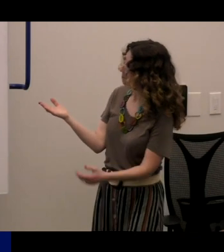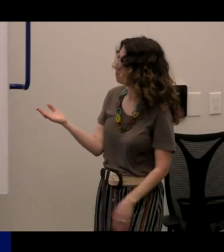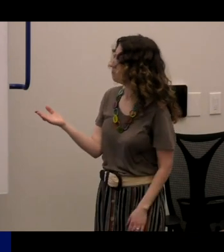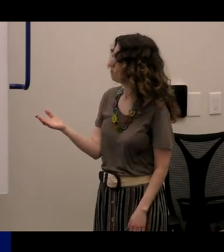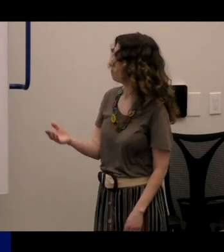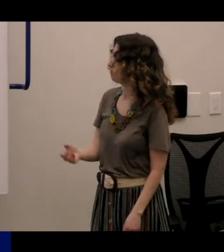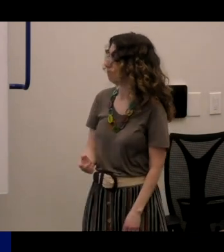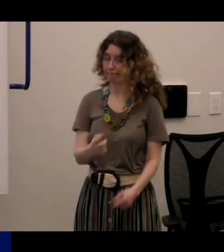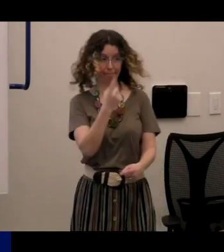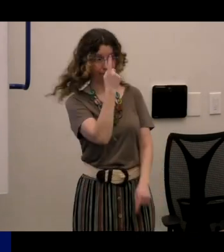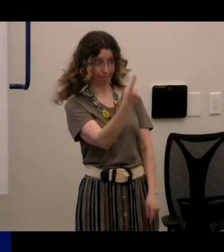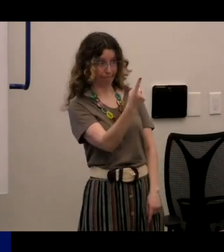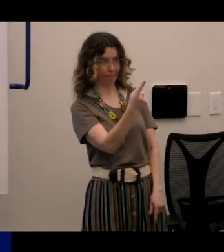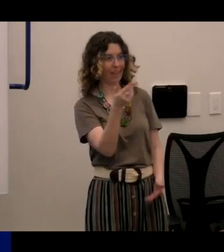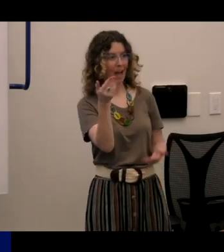Now, here's what we can do.